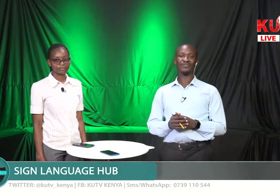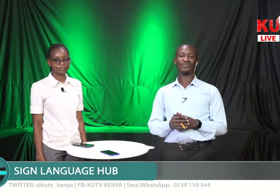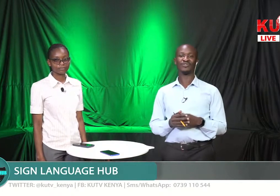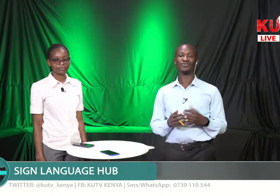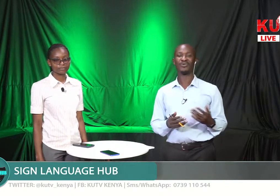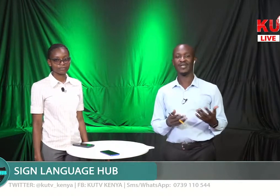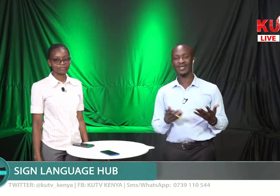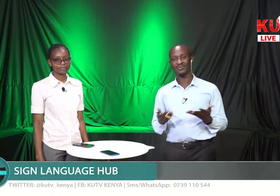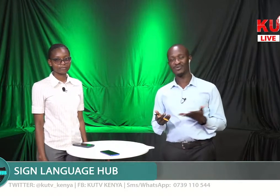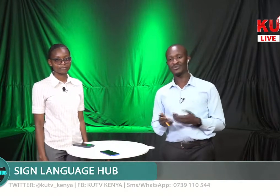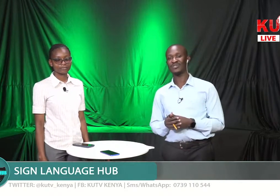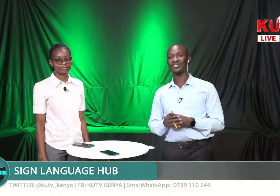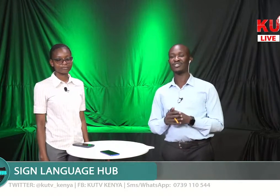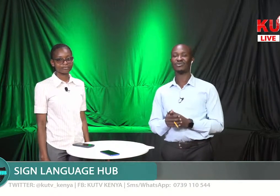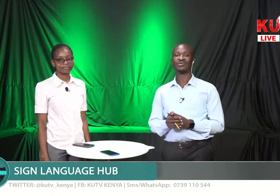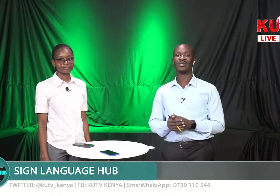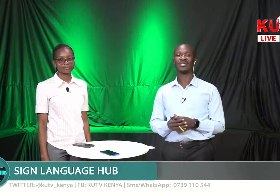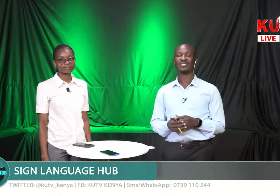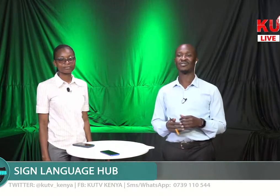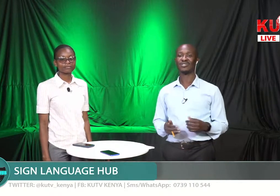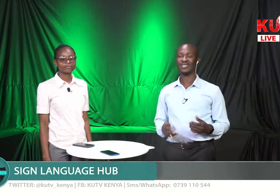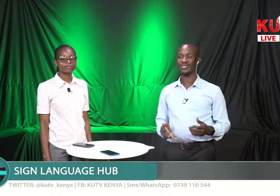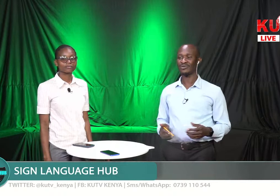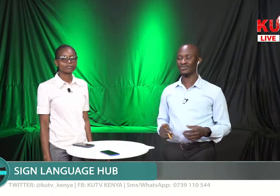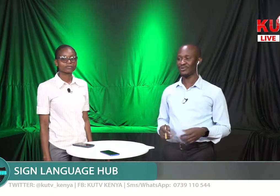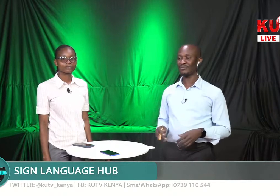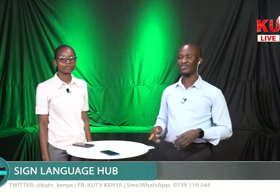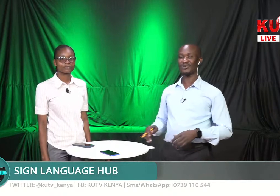to welcome you to this show. And today also